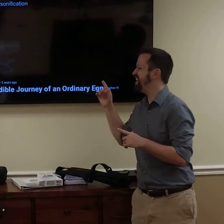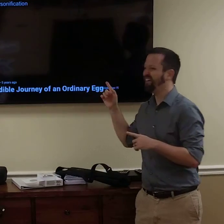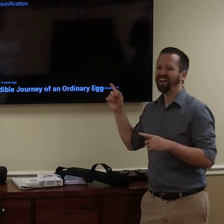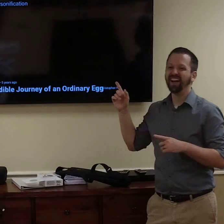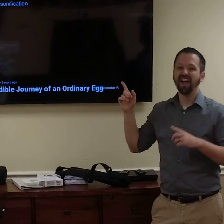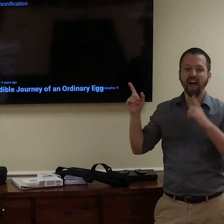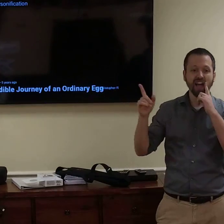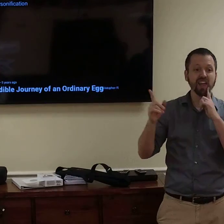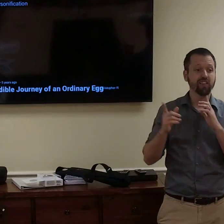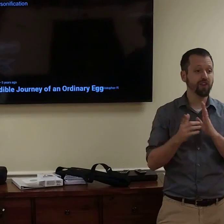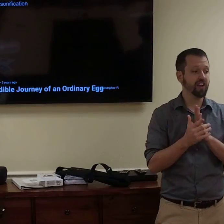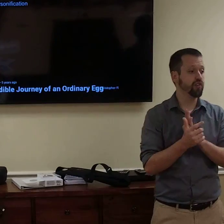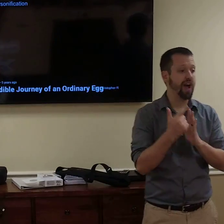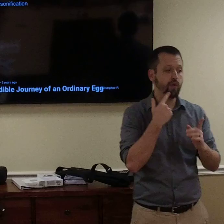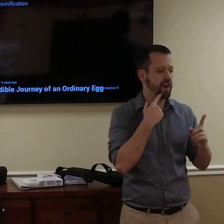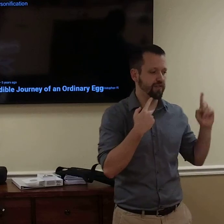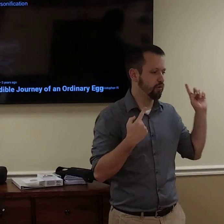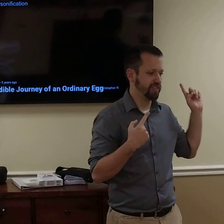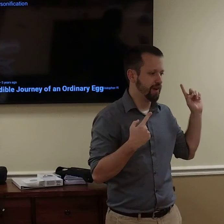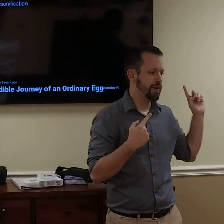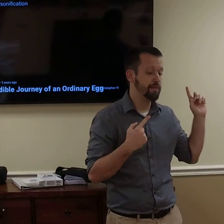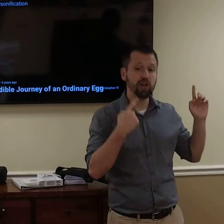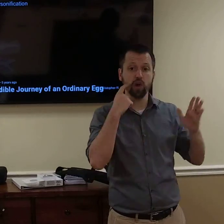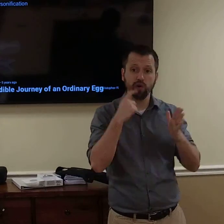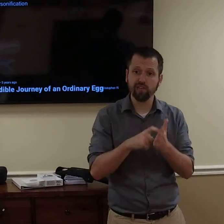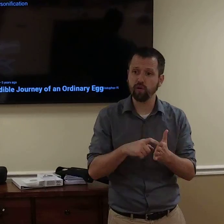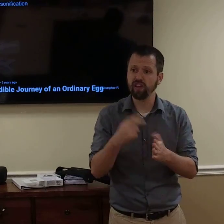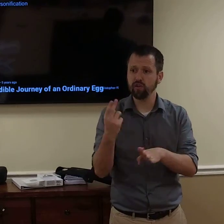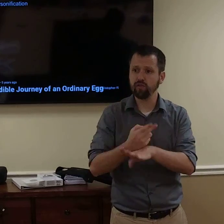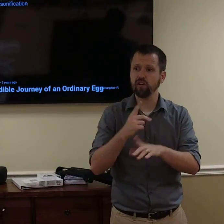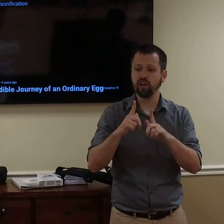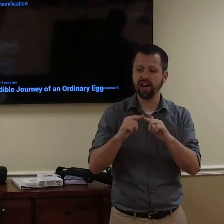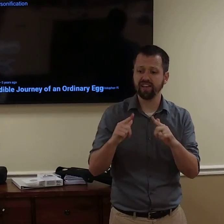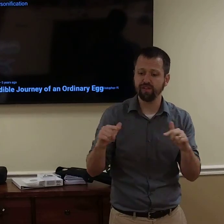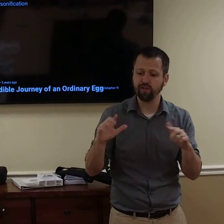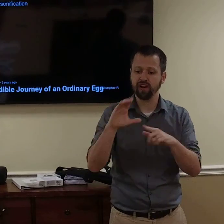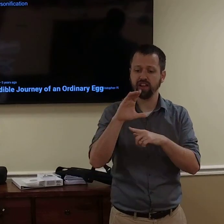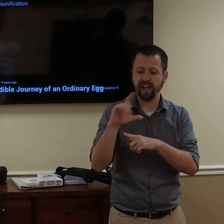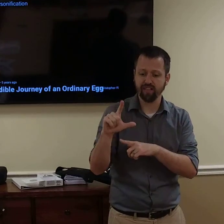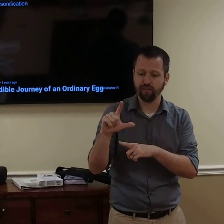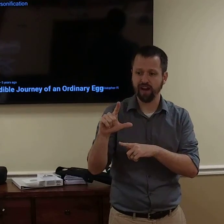So he is so I would not have told it that way. But notice though, he used a lot of different classifiers.